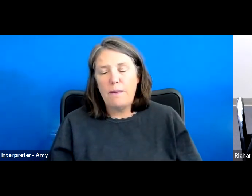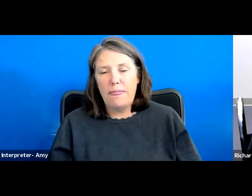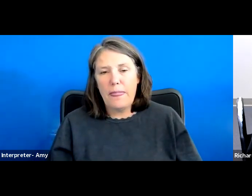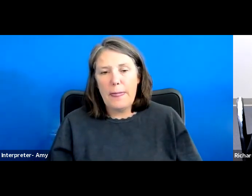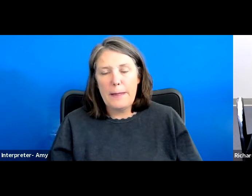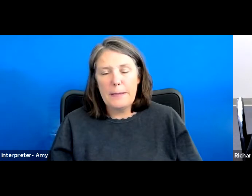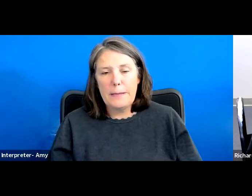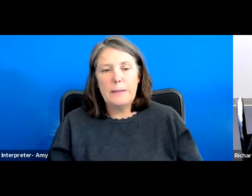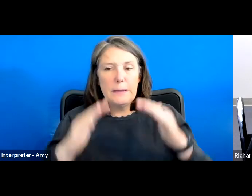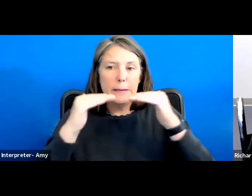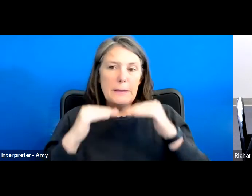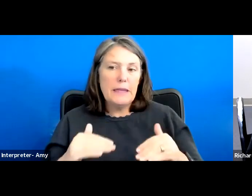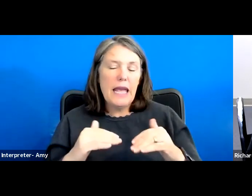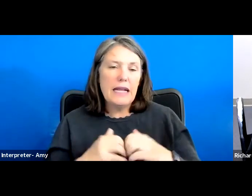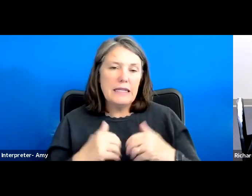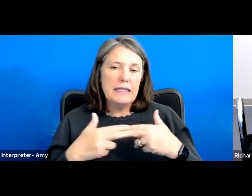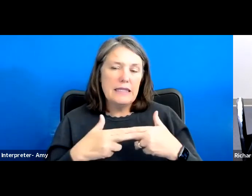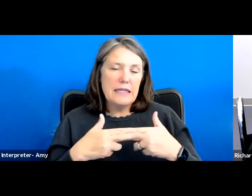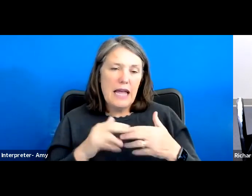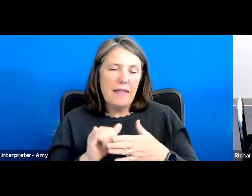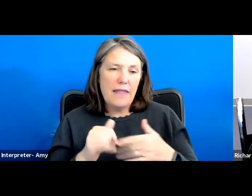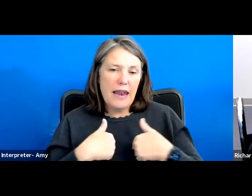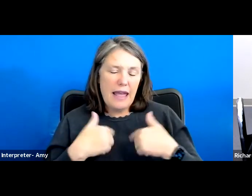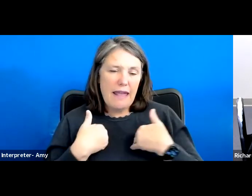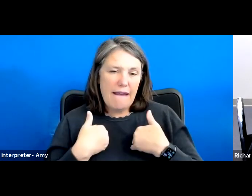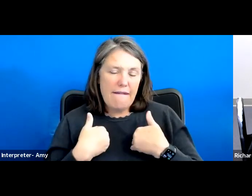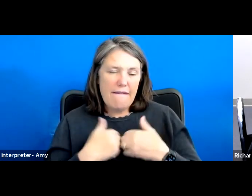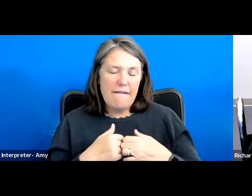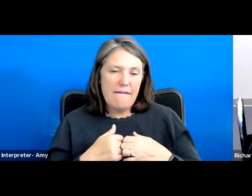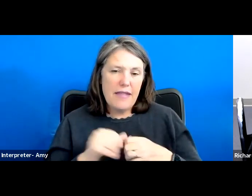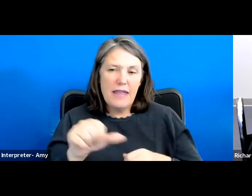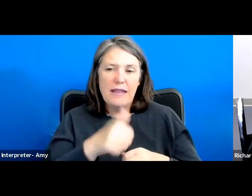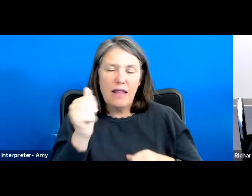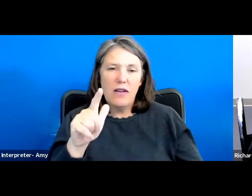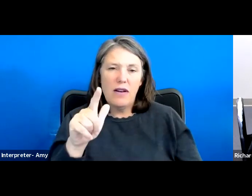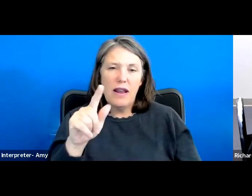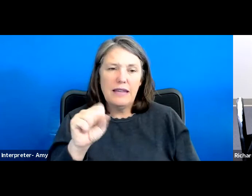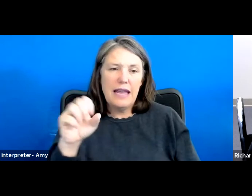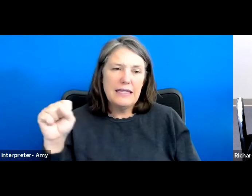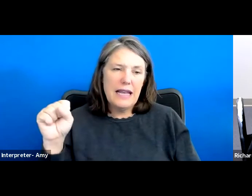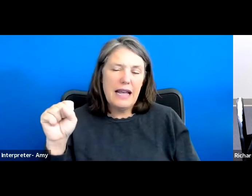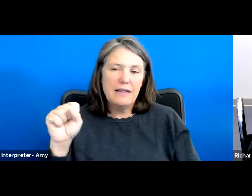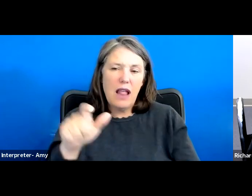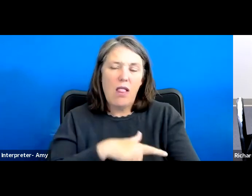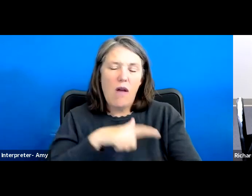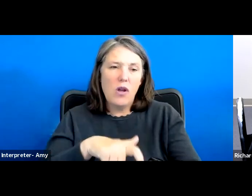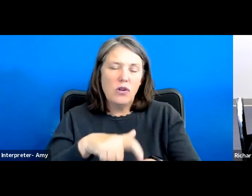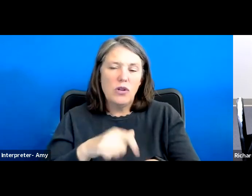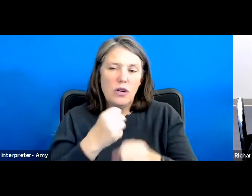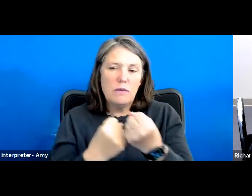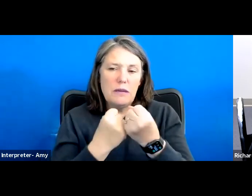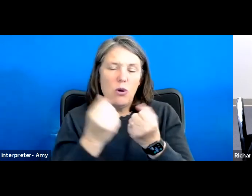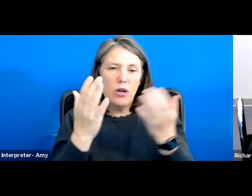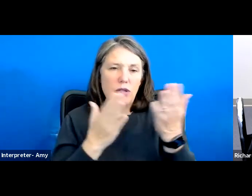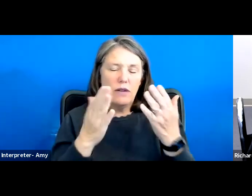And then the next slide that I have is other LTSS, long-term support services.